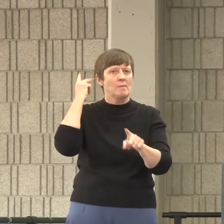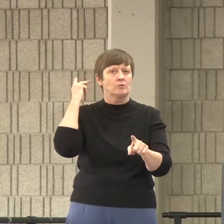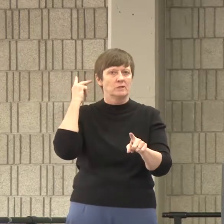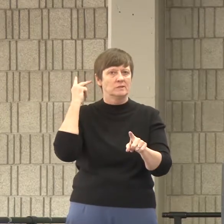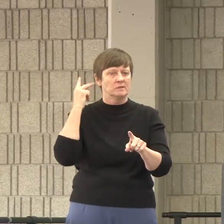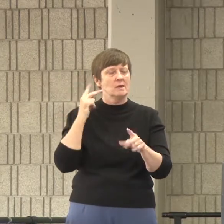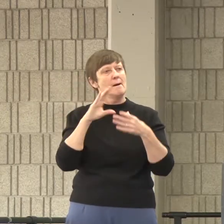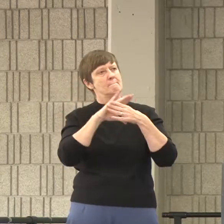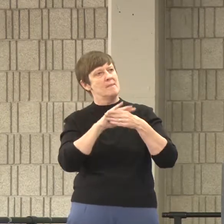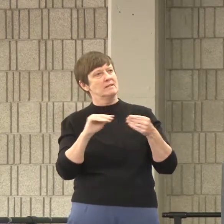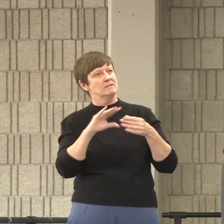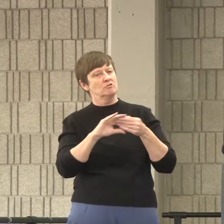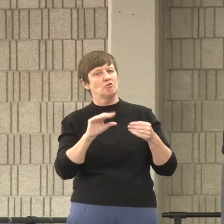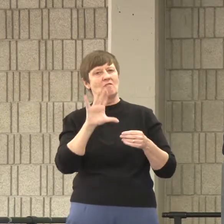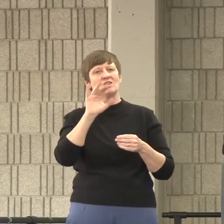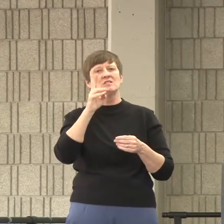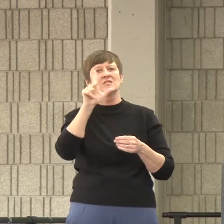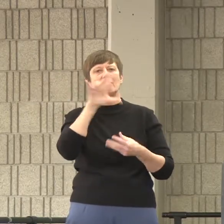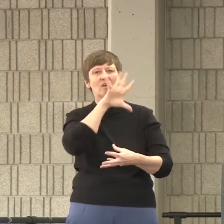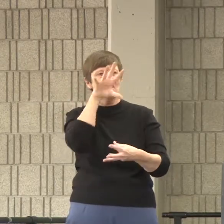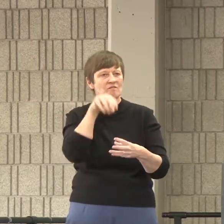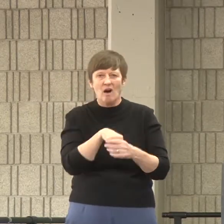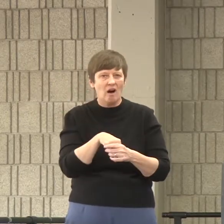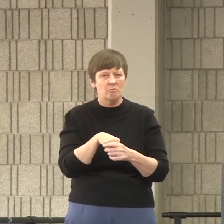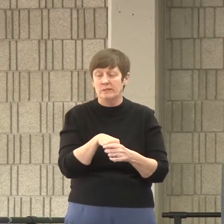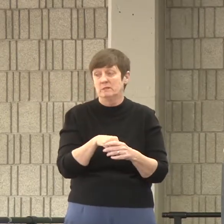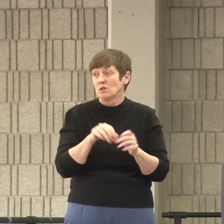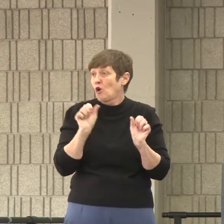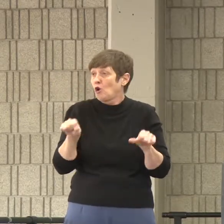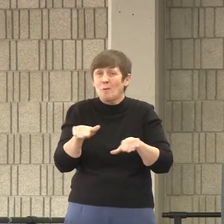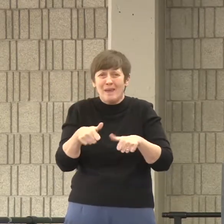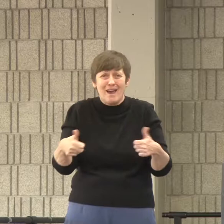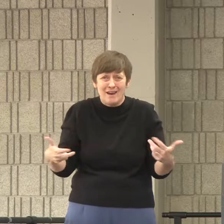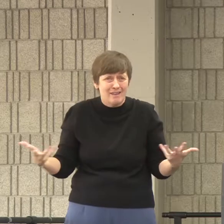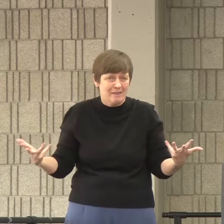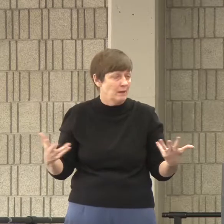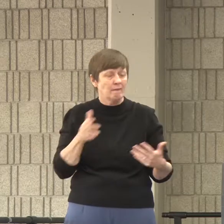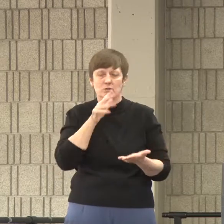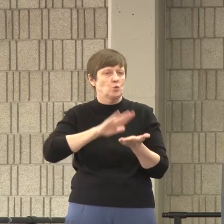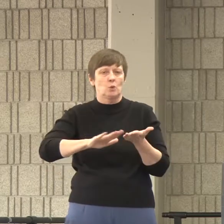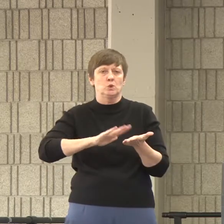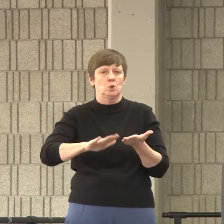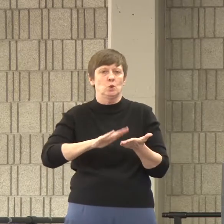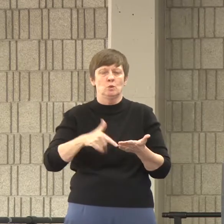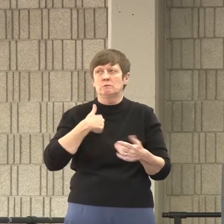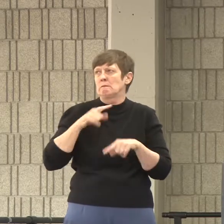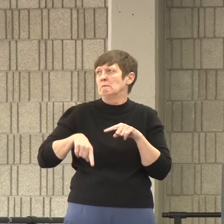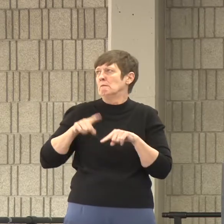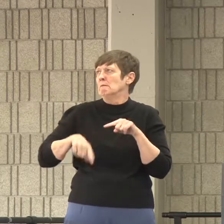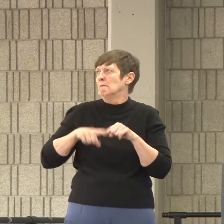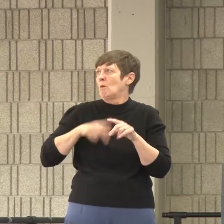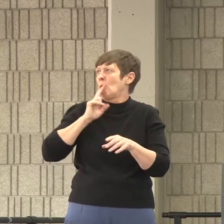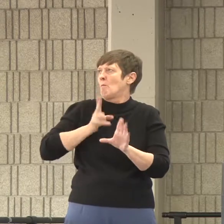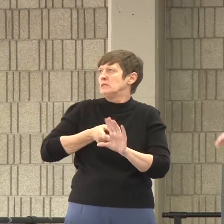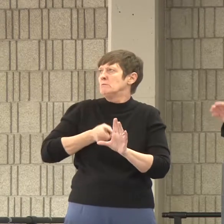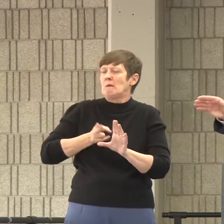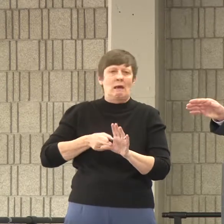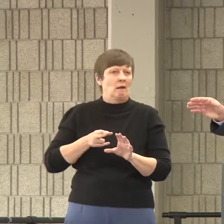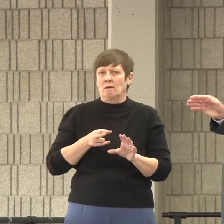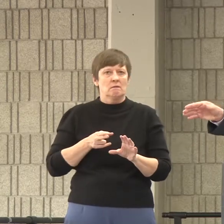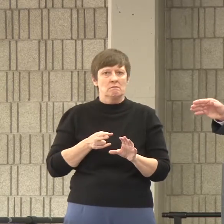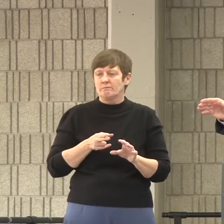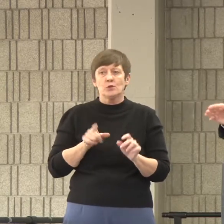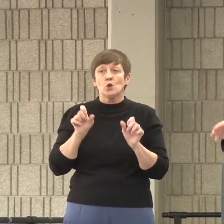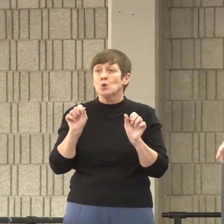message of civil involvement, and it could be anything. There's no excuse for any of us not to participate in this. You could